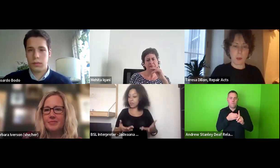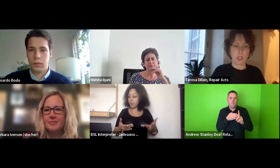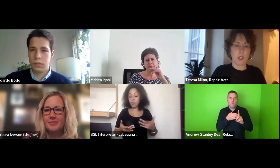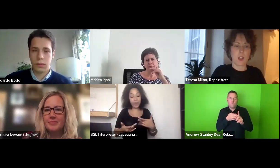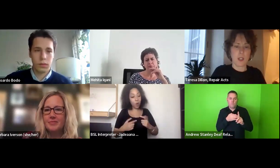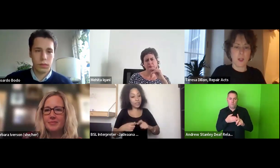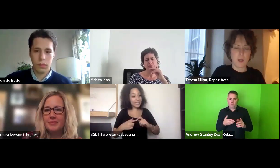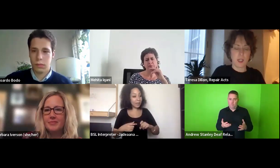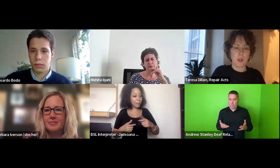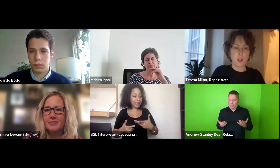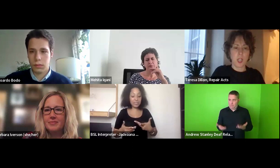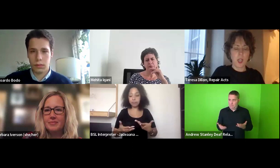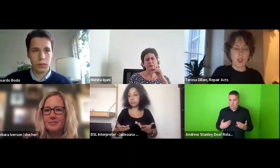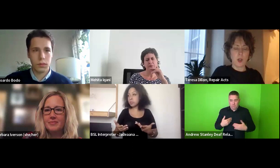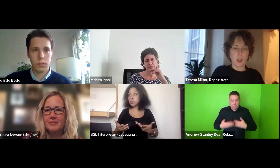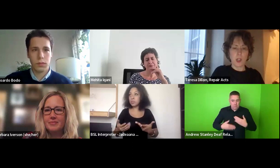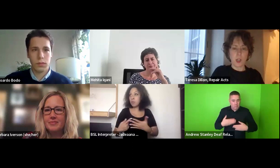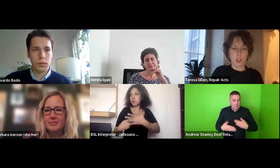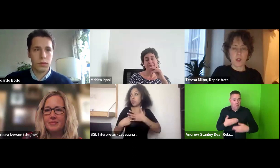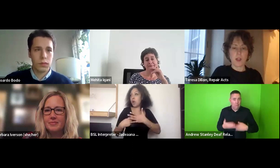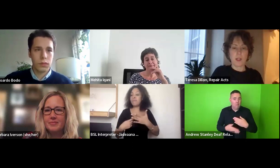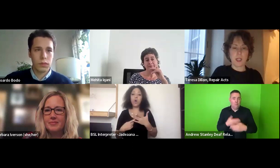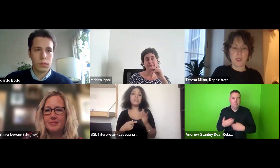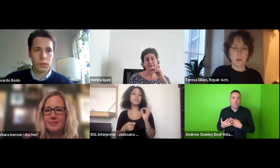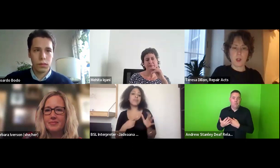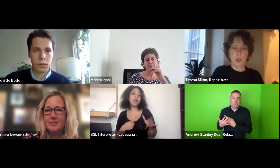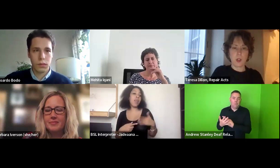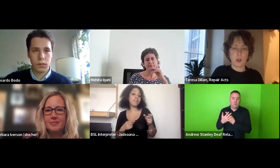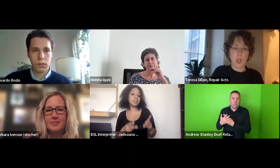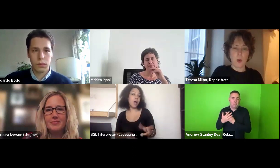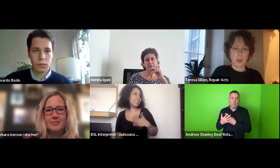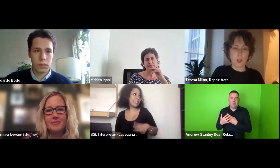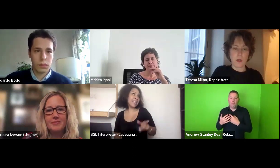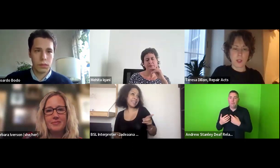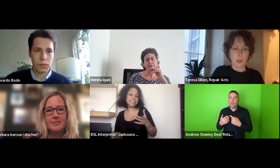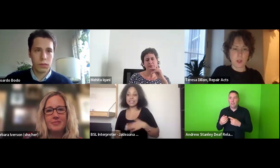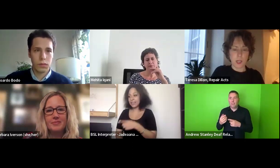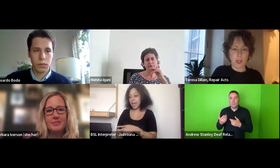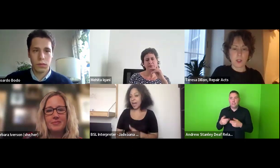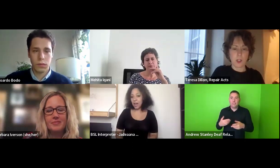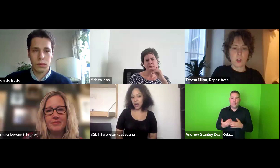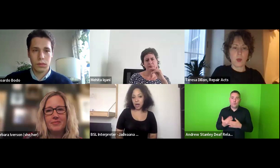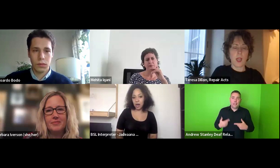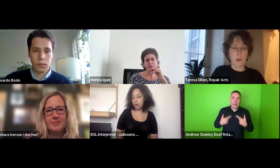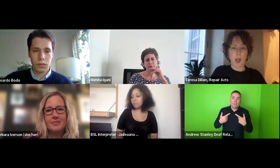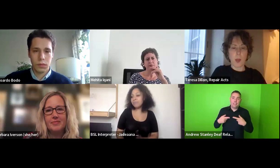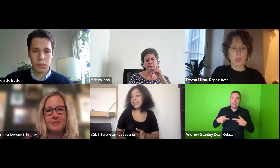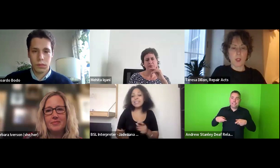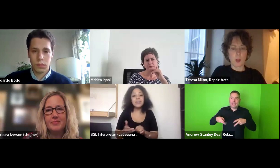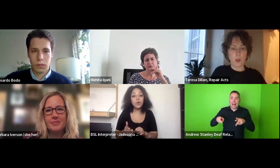have these particular kind of lifestyles, which, you know, you cannot turn around and say to somebody, no, why don't you have that sort of secondhand good,